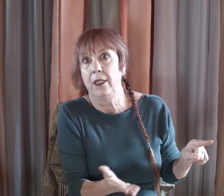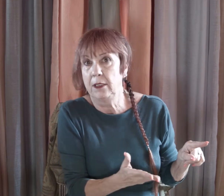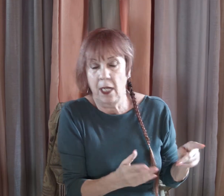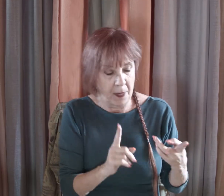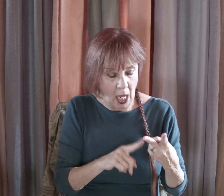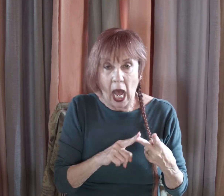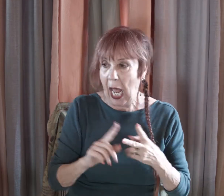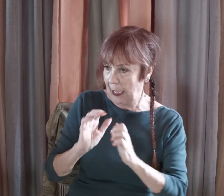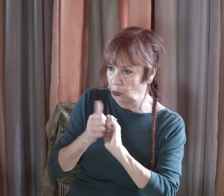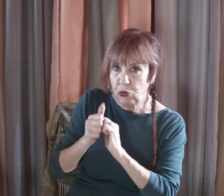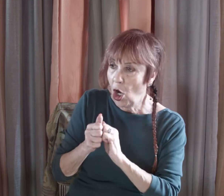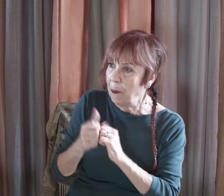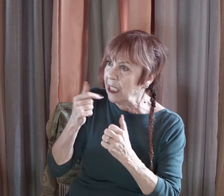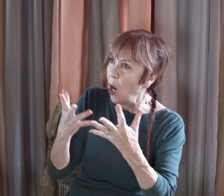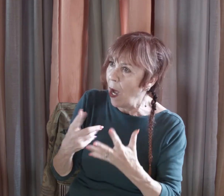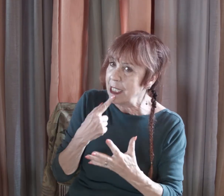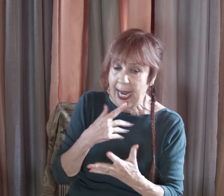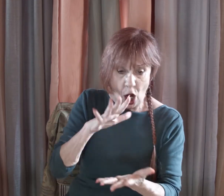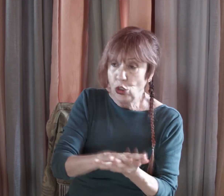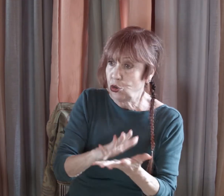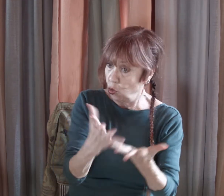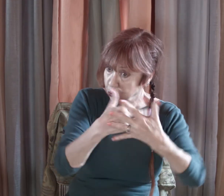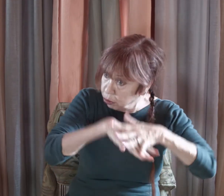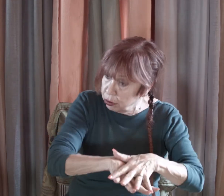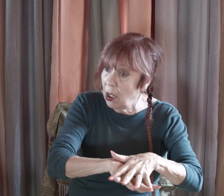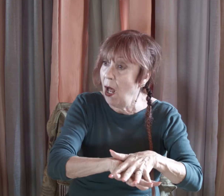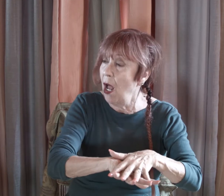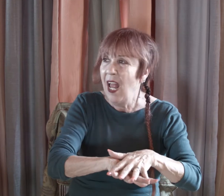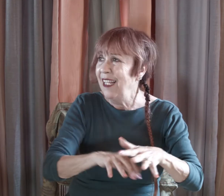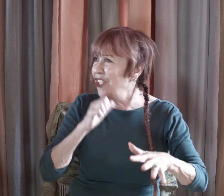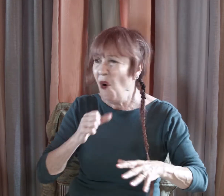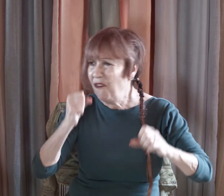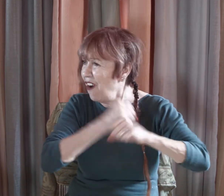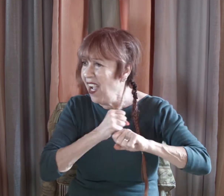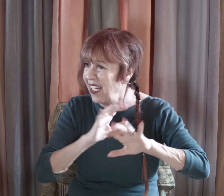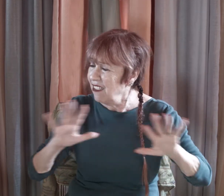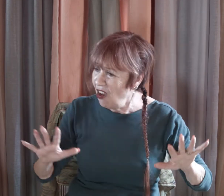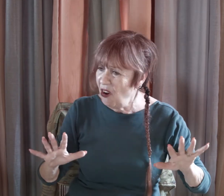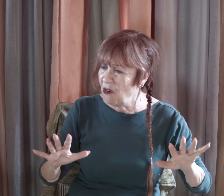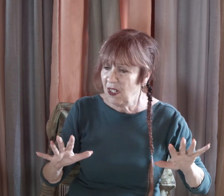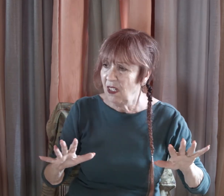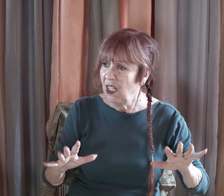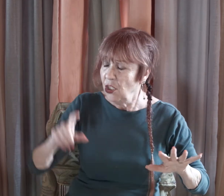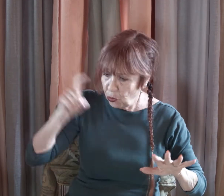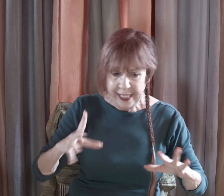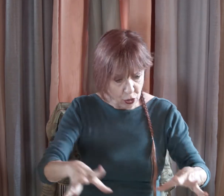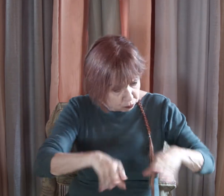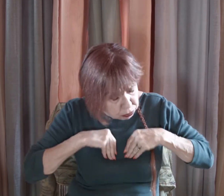just finished. I ran to try to say that school desegregation is not something you should fight like it's death, but you